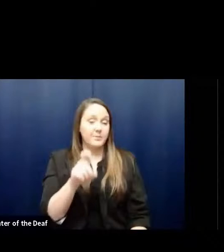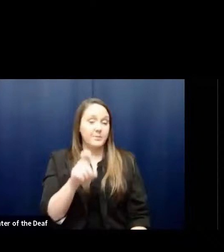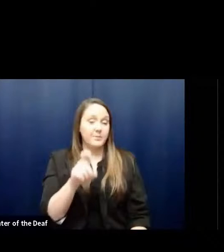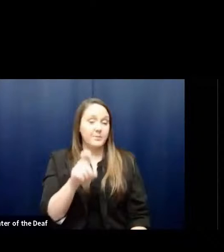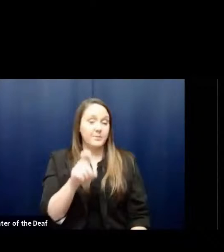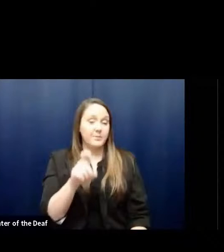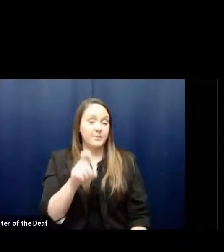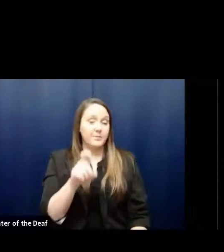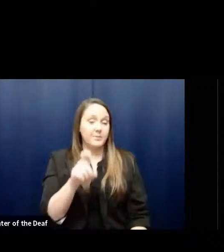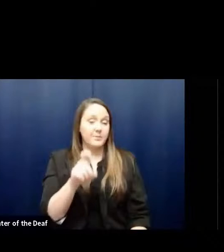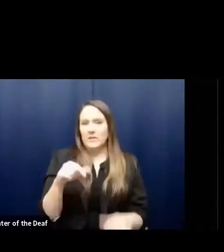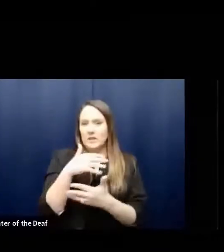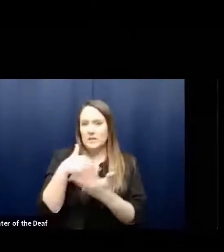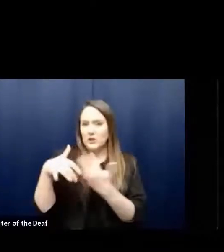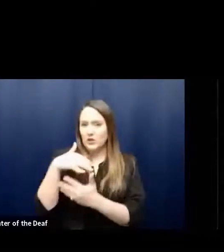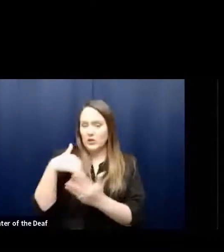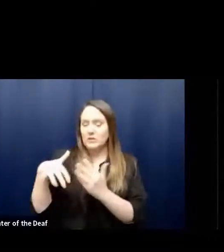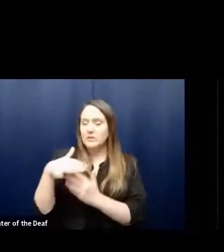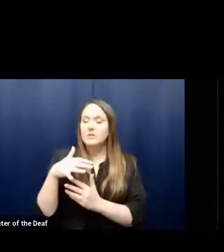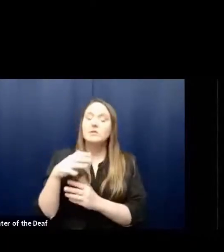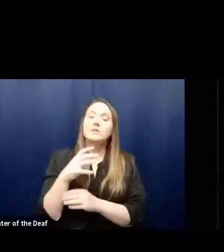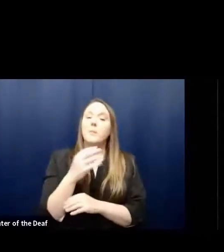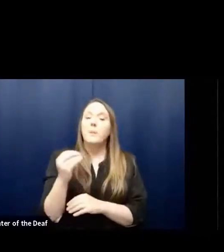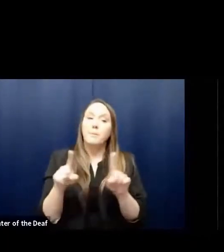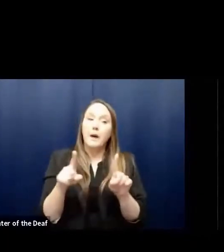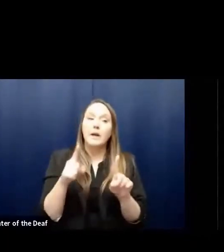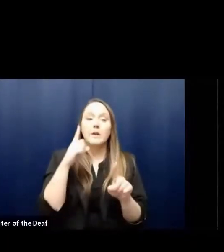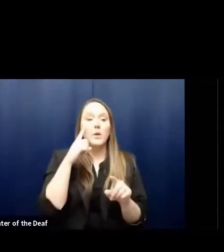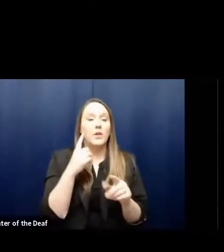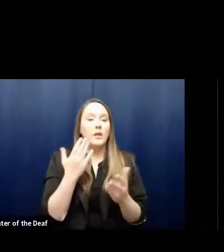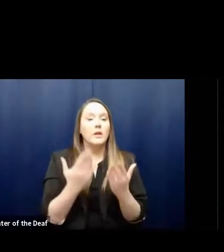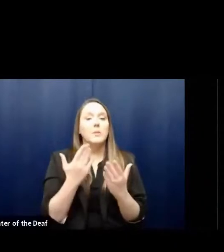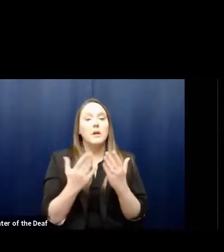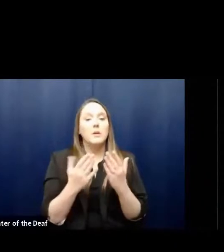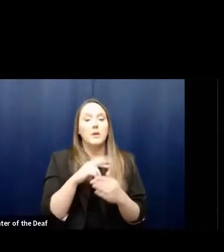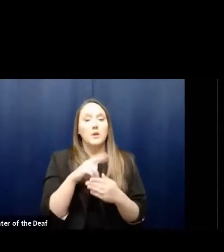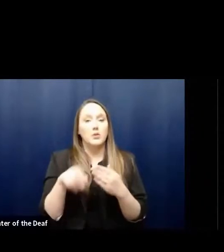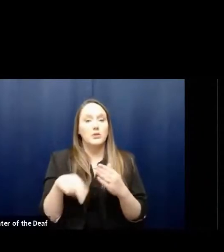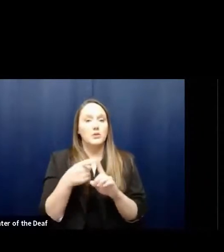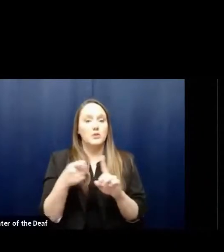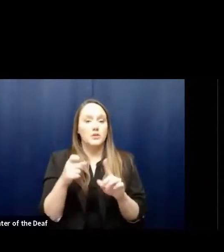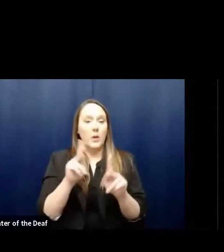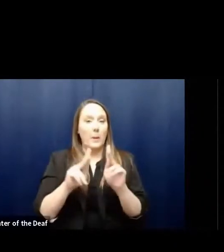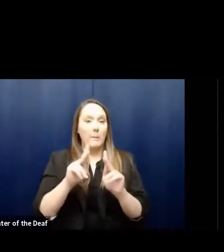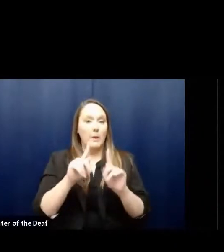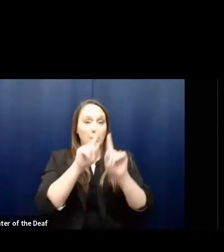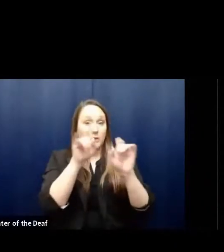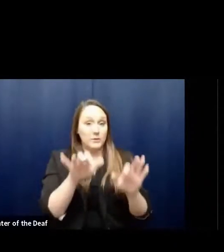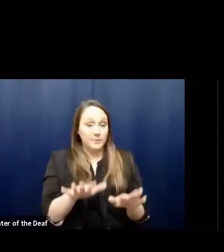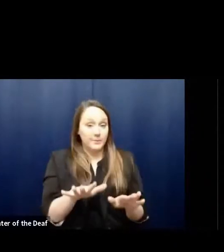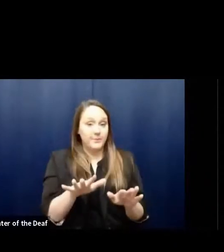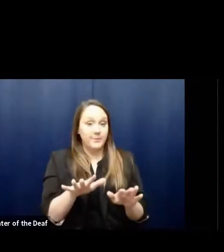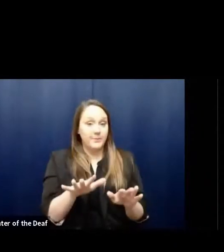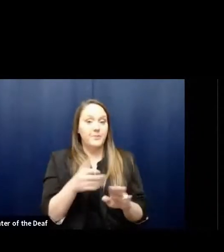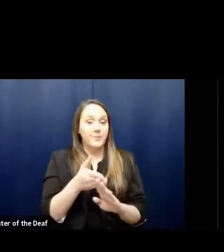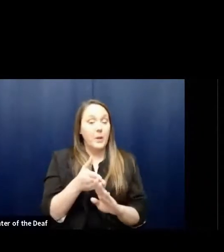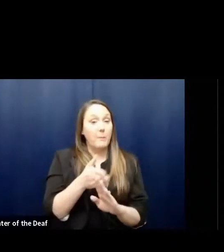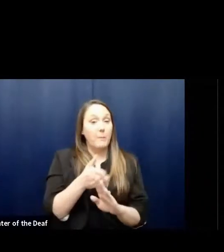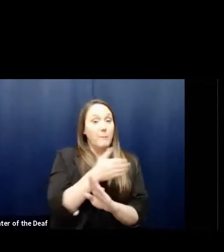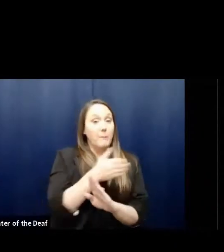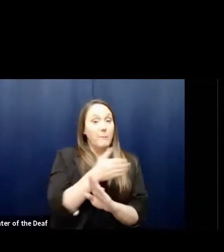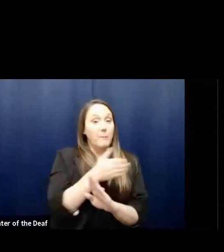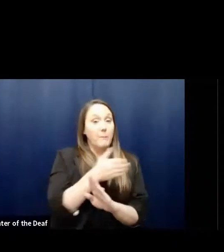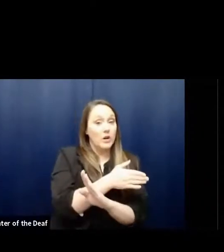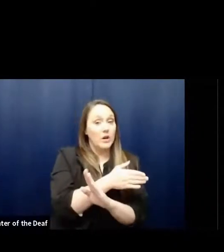Thanksgiving interactions. But we think it might be resulted from all the people that got tested